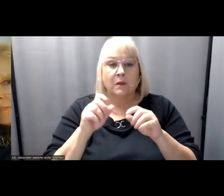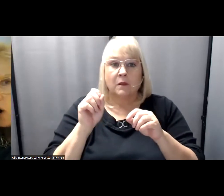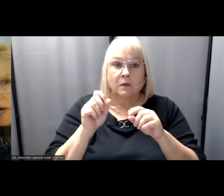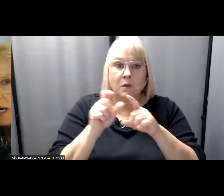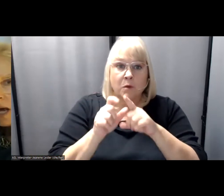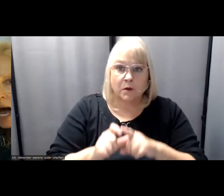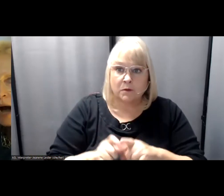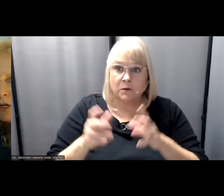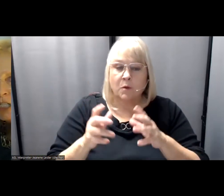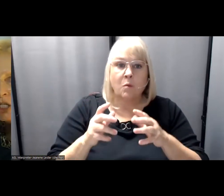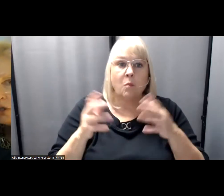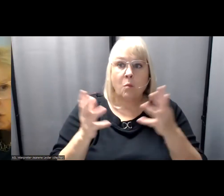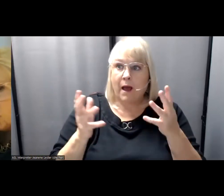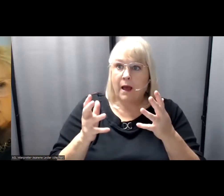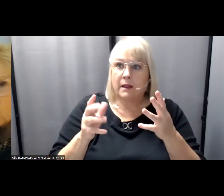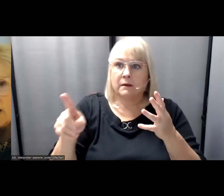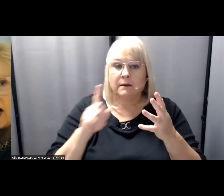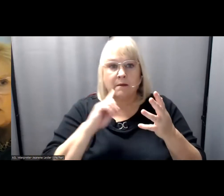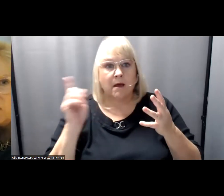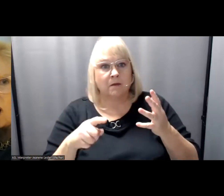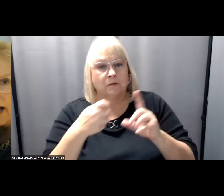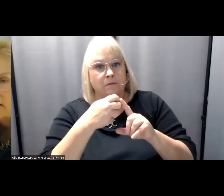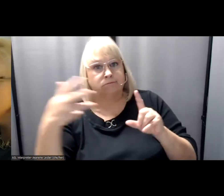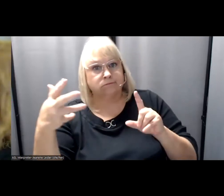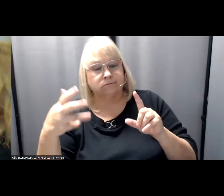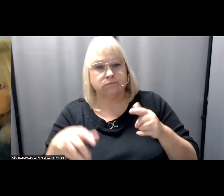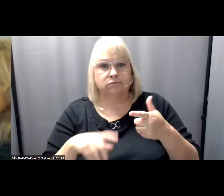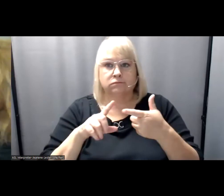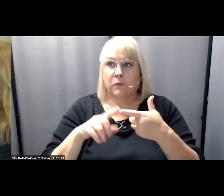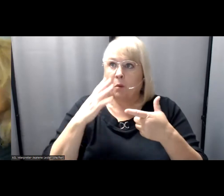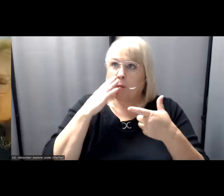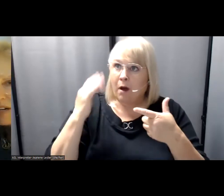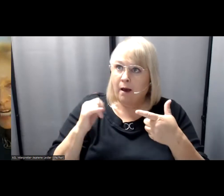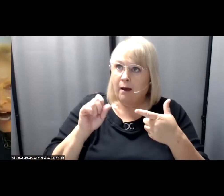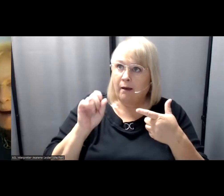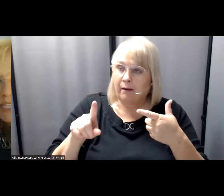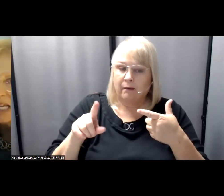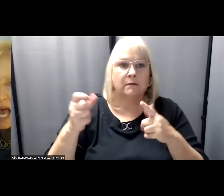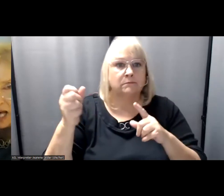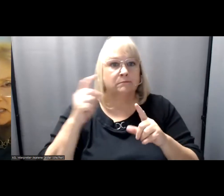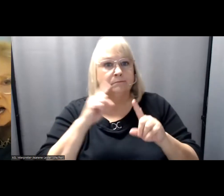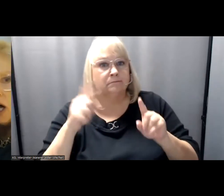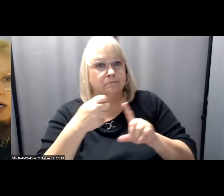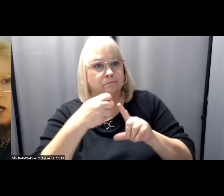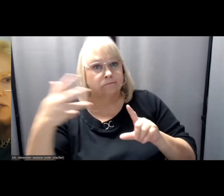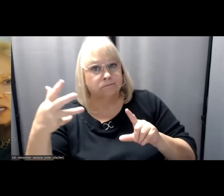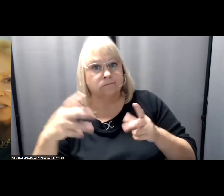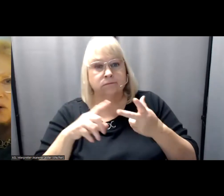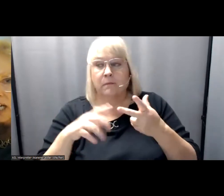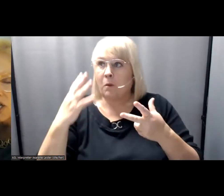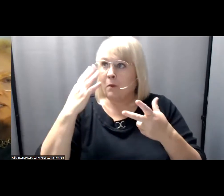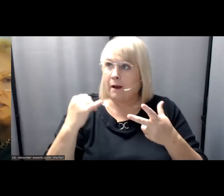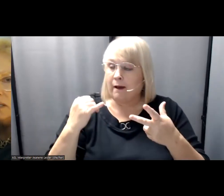Take a moment. How could you use what, how, and why to change this very commonly asked